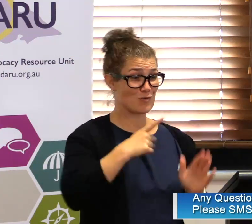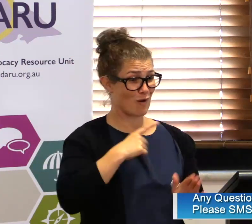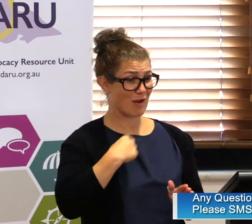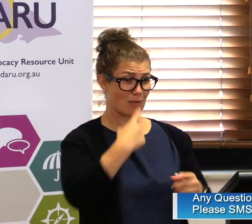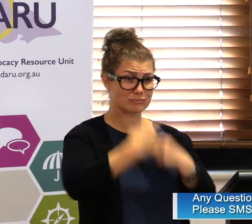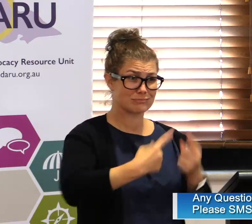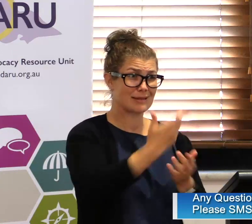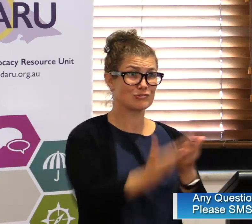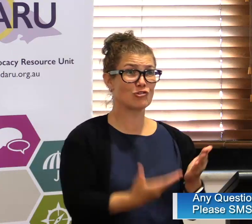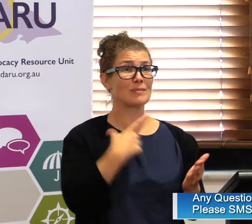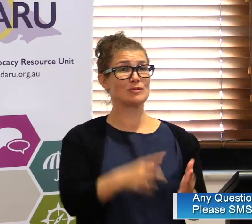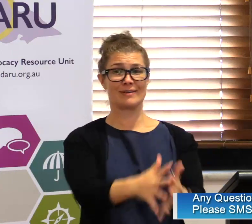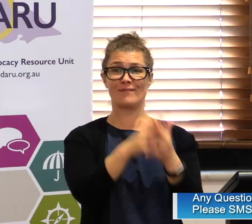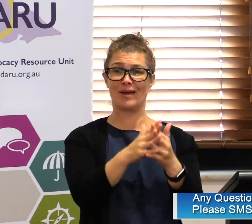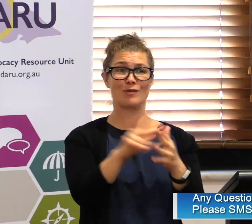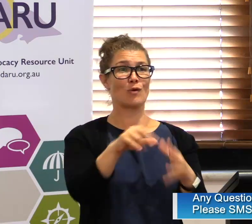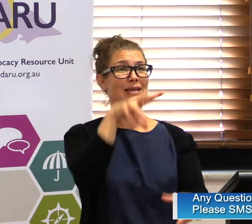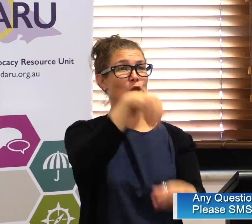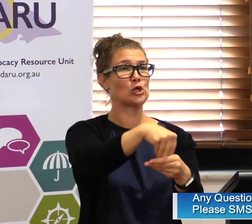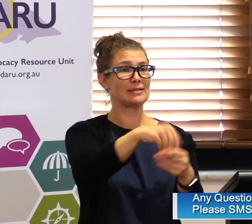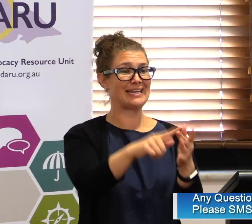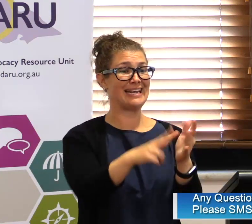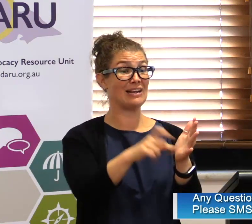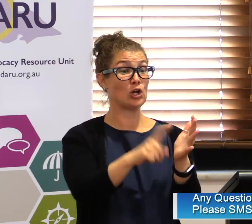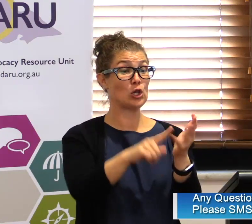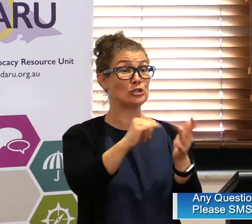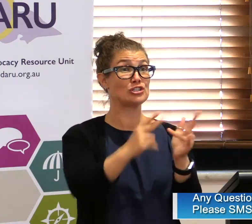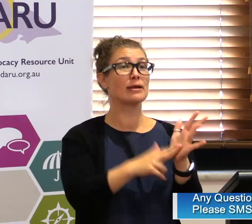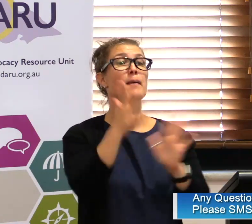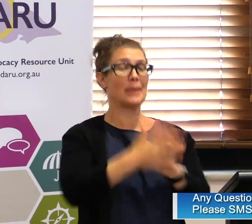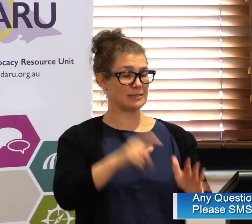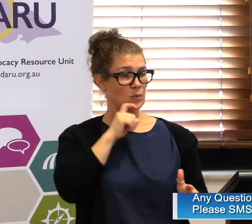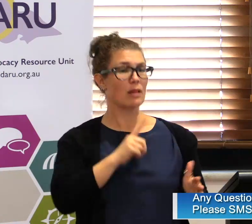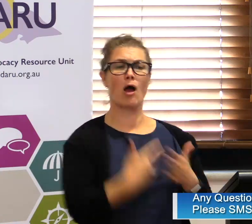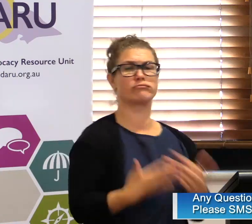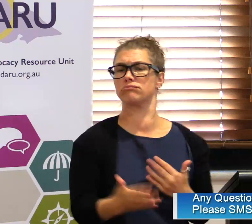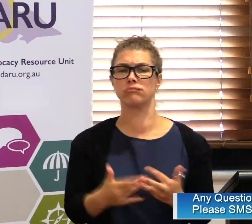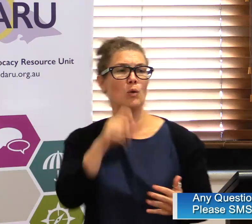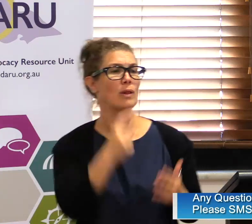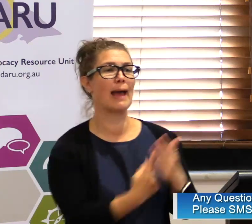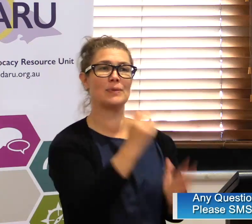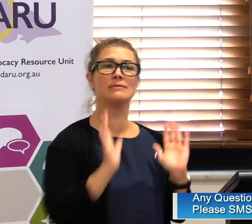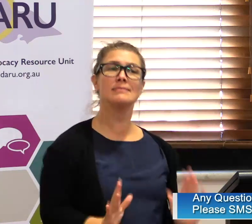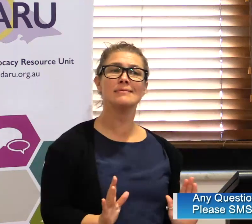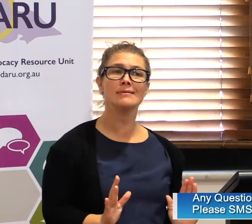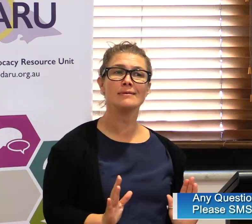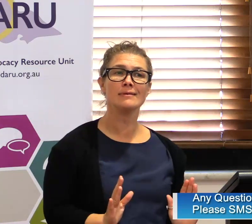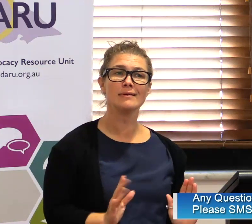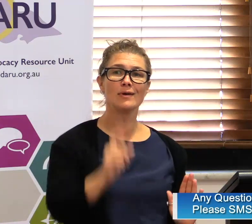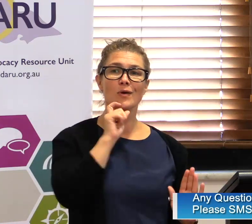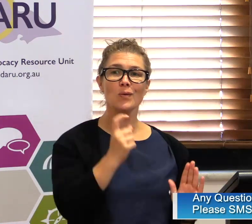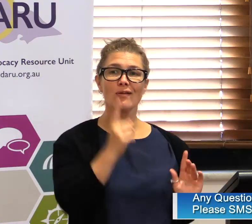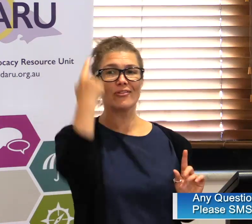value inclusion, you just make stuff happen. You know, these stuff is just kind of bumps in the road. But they